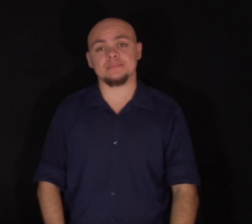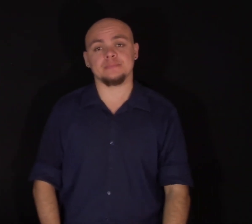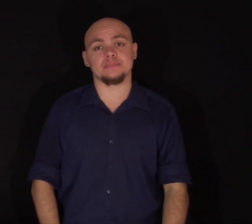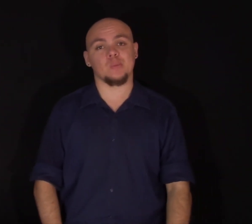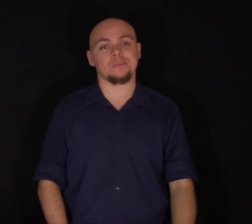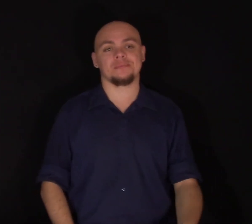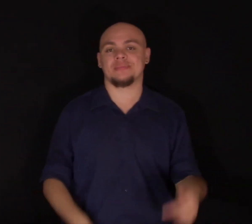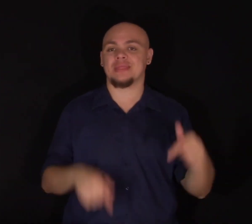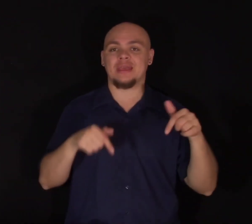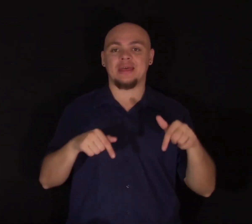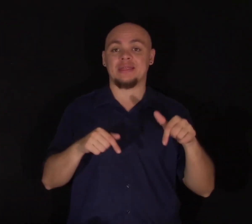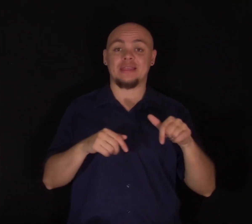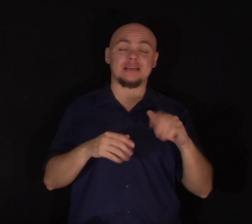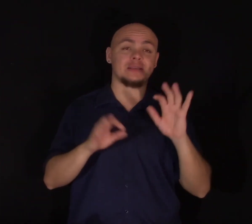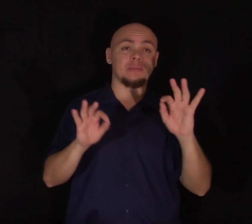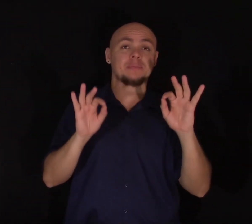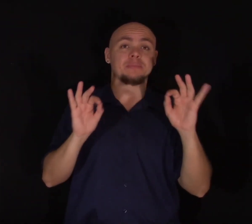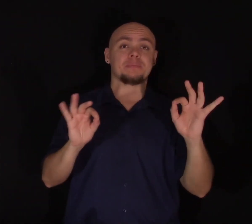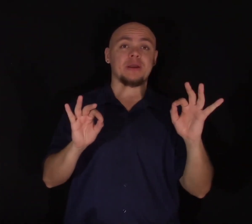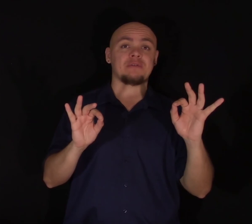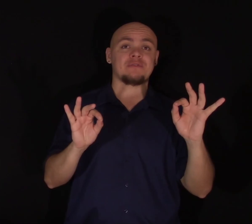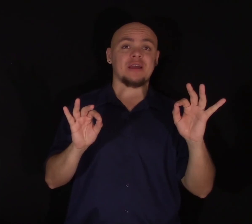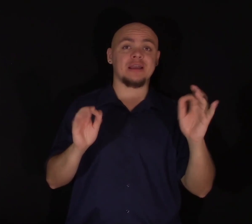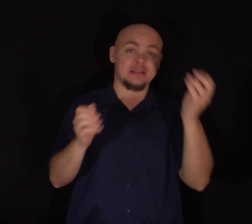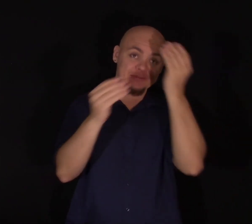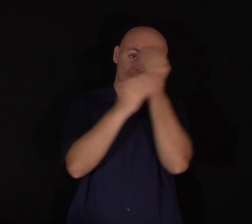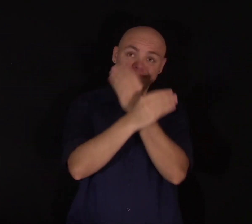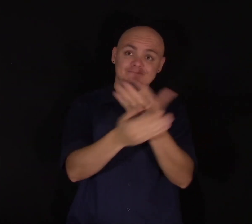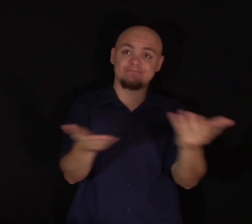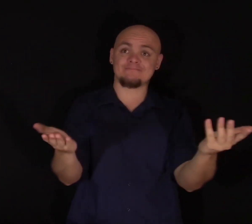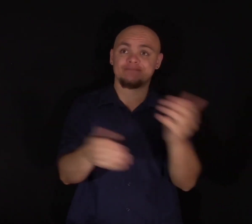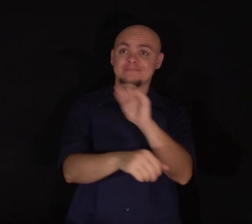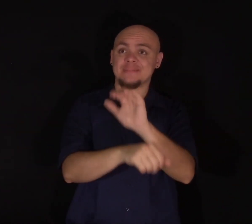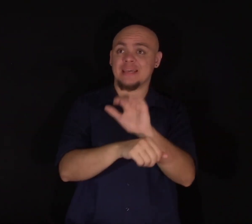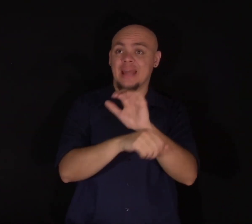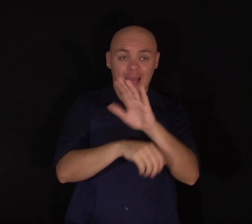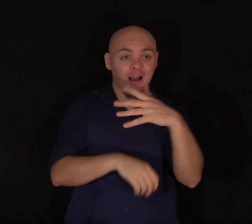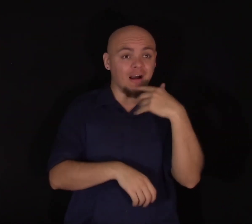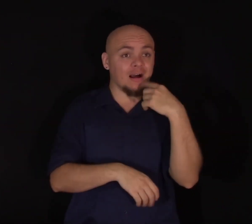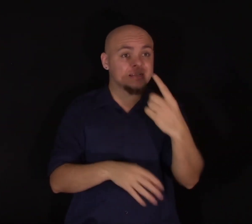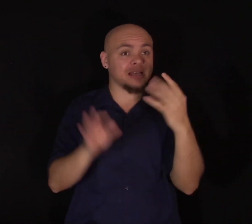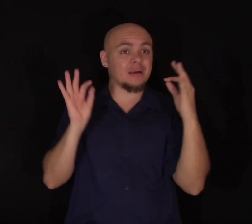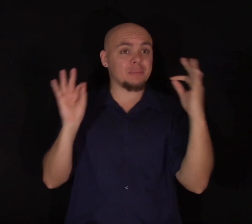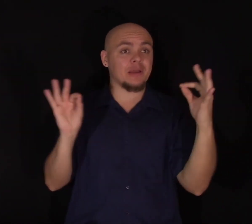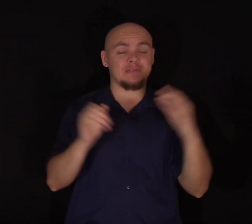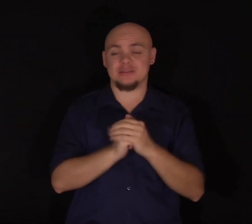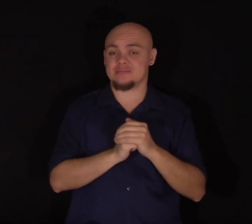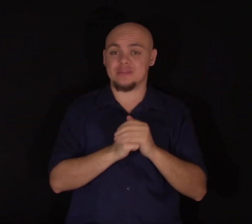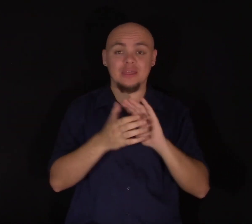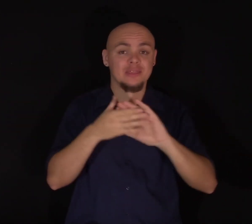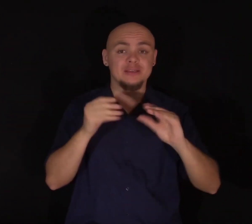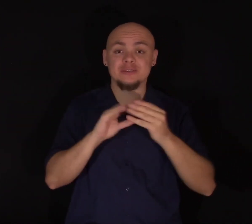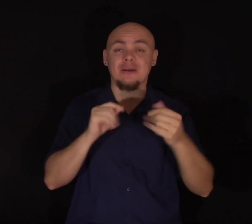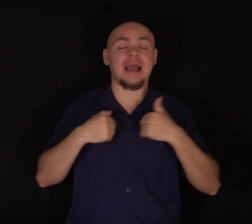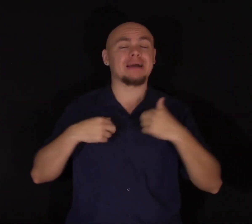No, this isn't the bow that I thought I was going to put on this package and bring to you tonight. It's not the story that I had